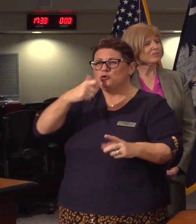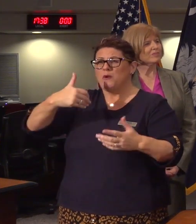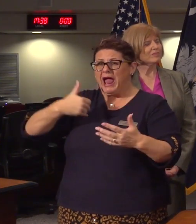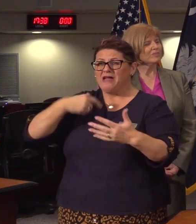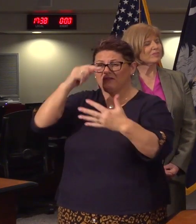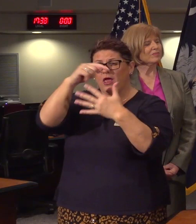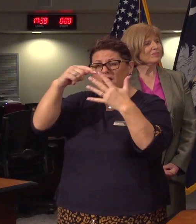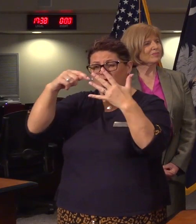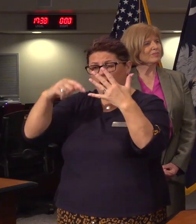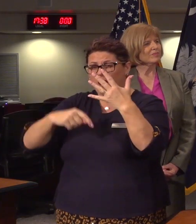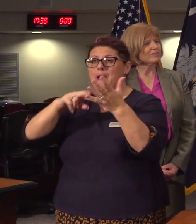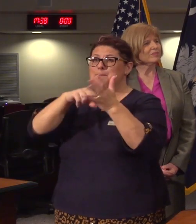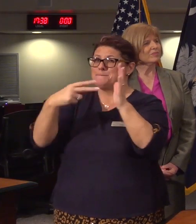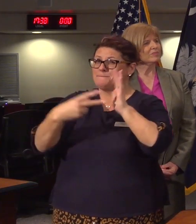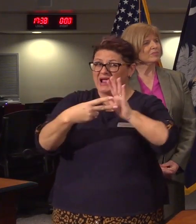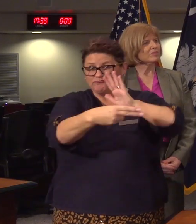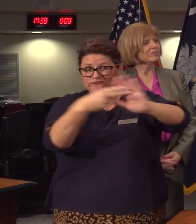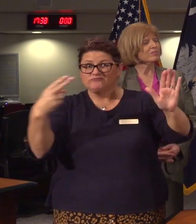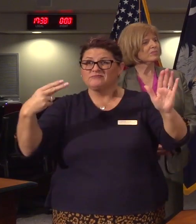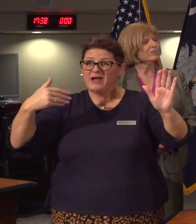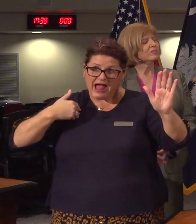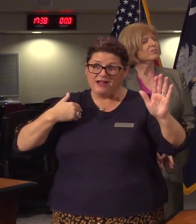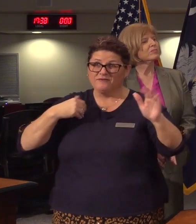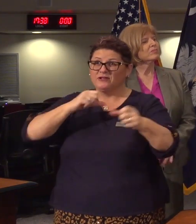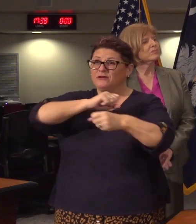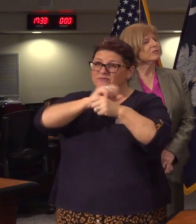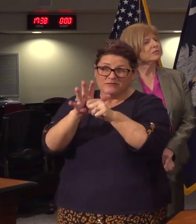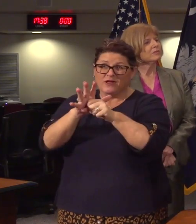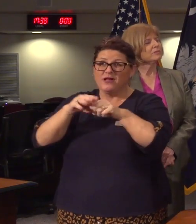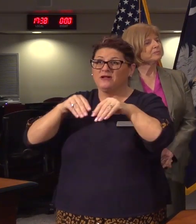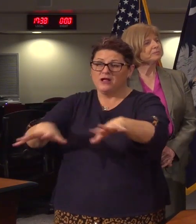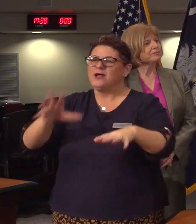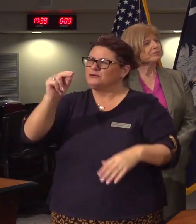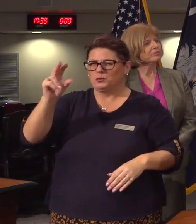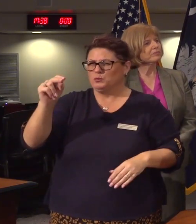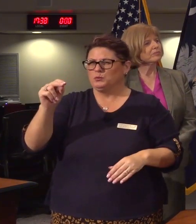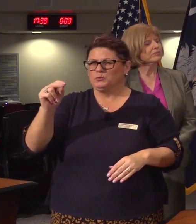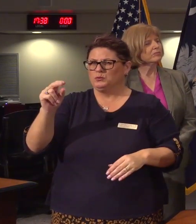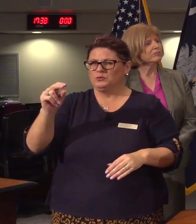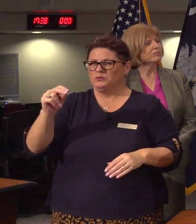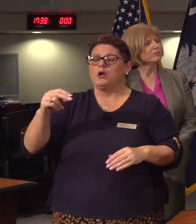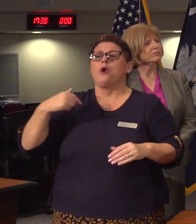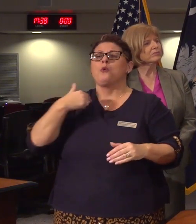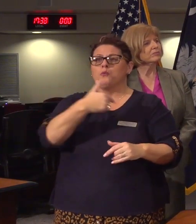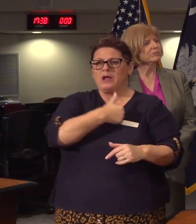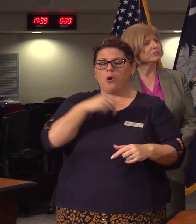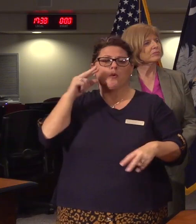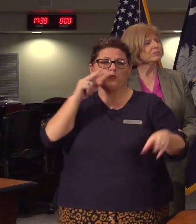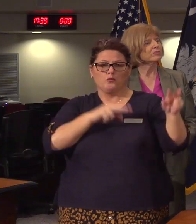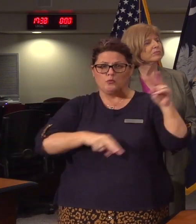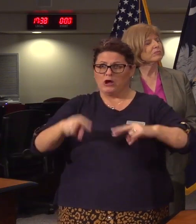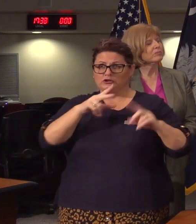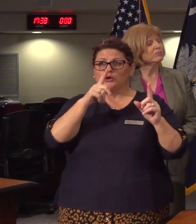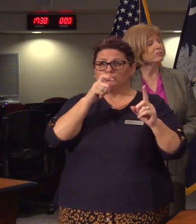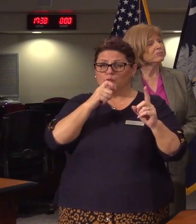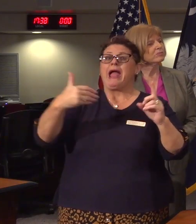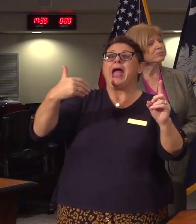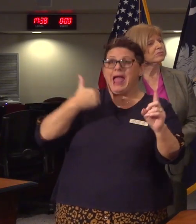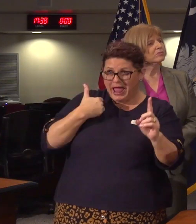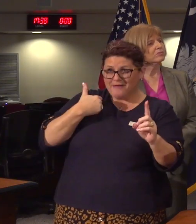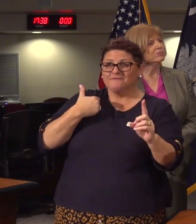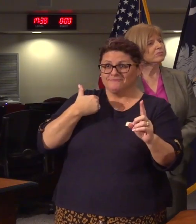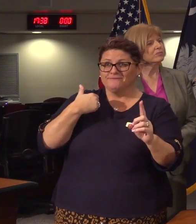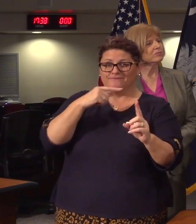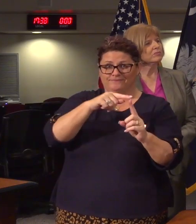particularly if cases begin to increase, but at this time, as we're evaluating those with symptoms of illness, and we're testing,